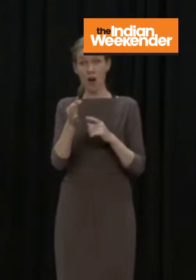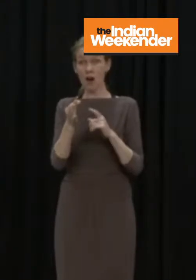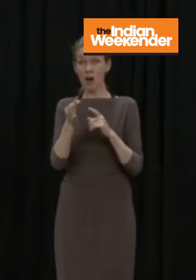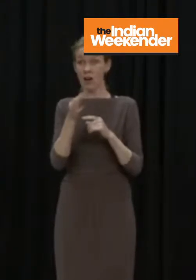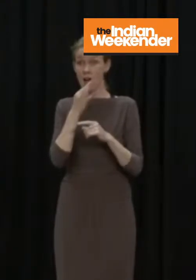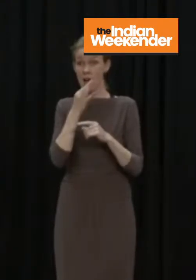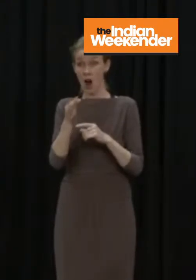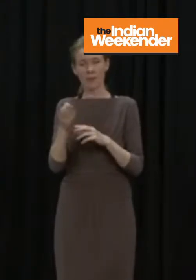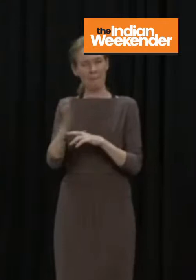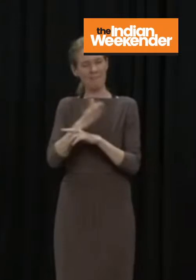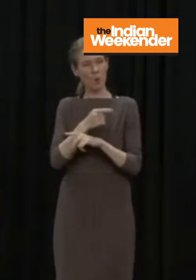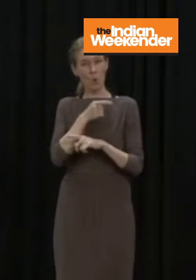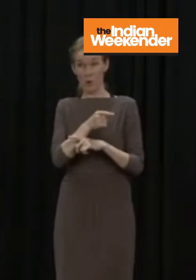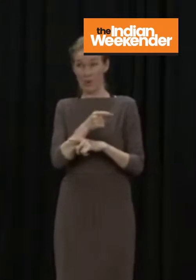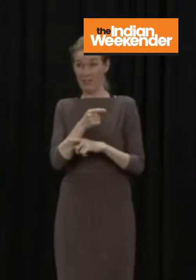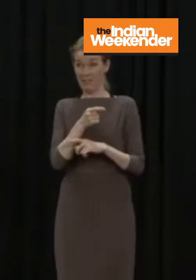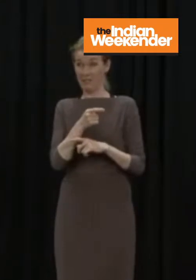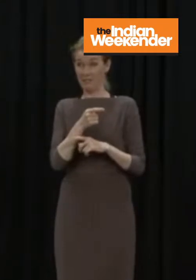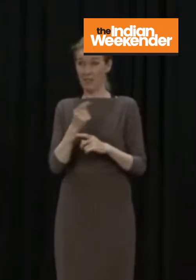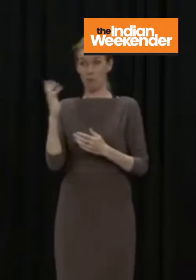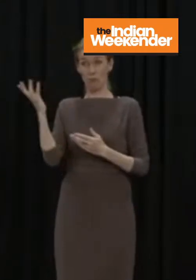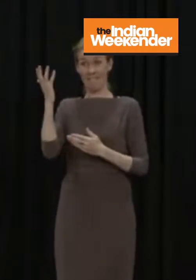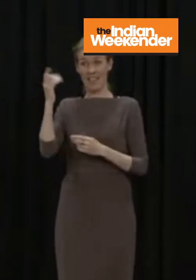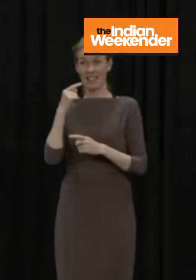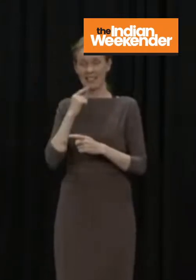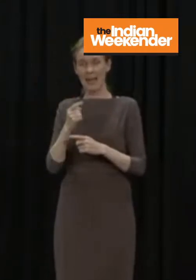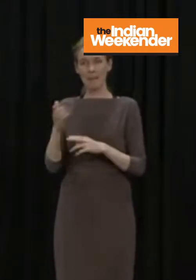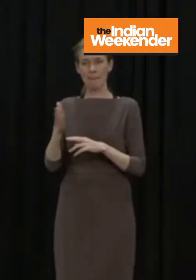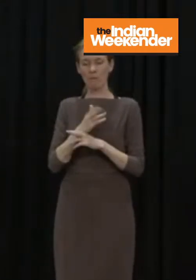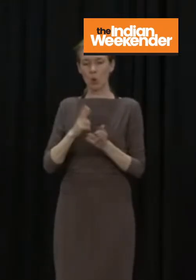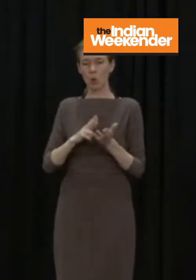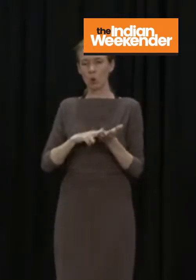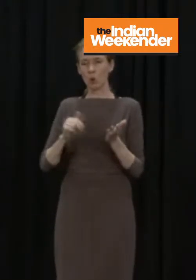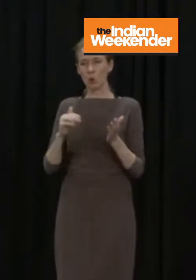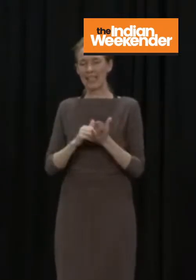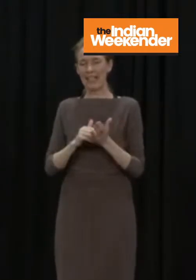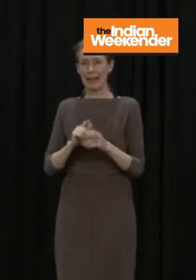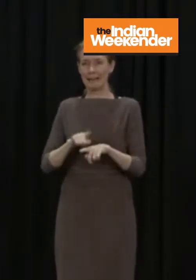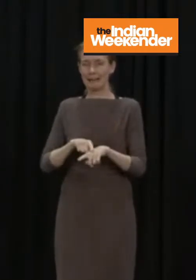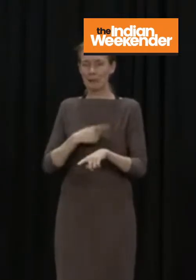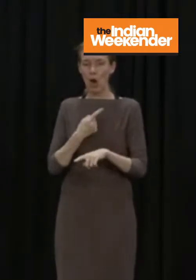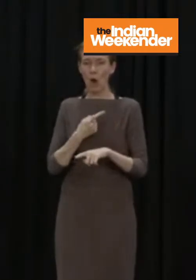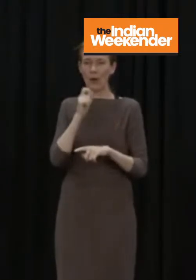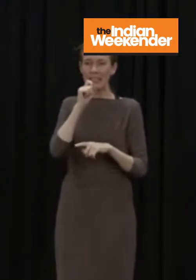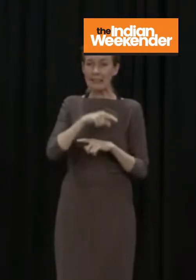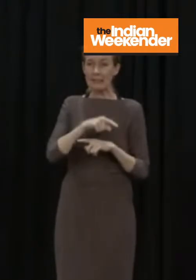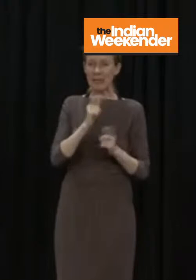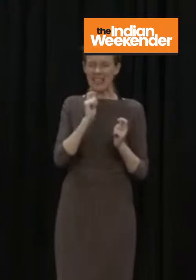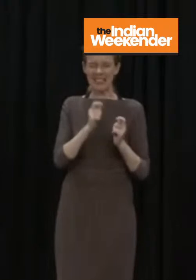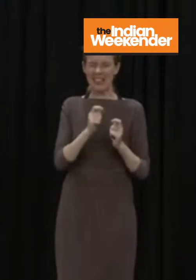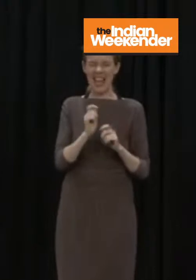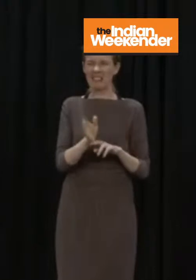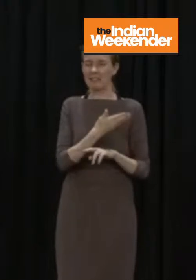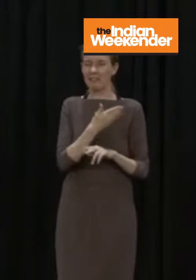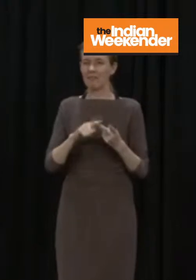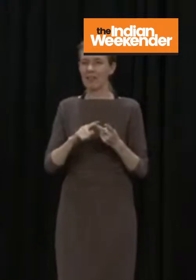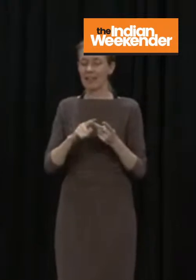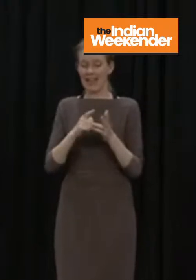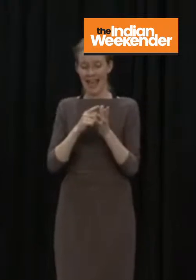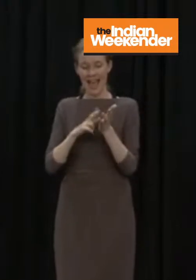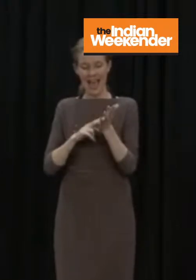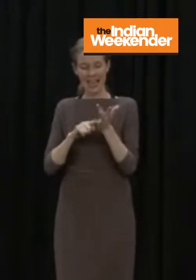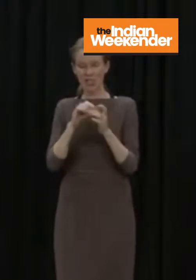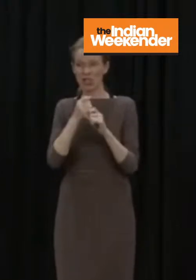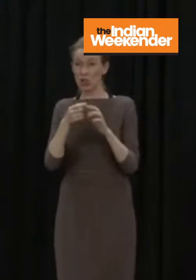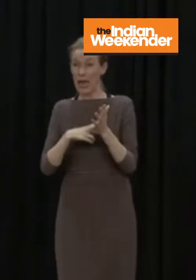saliva testing, too slow to set up for rapid antigen, only setting up the technical advisory group a month ago. So why didn't you prepare better for